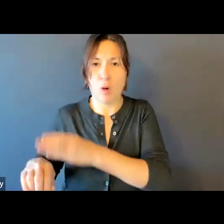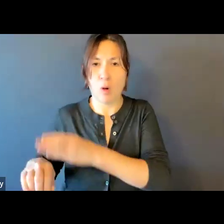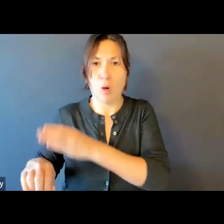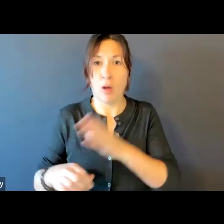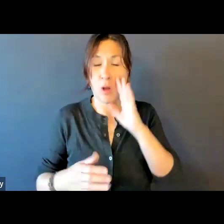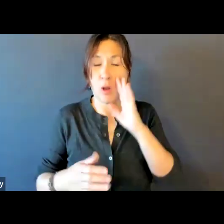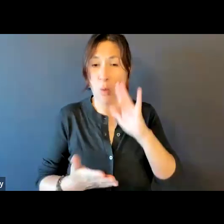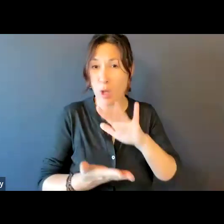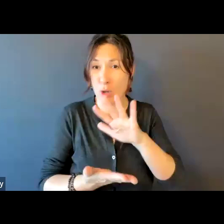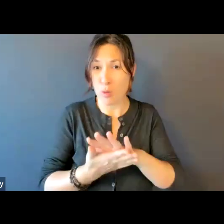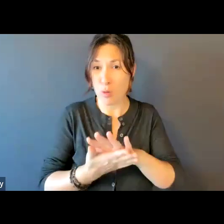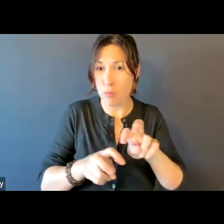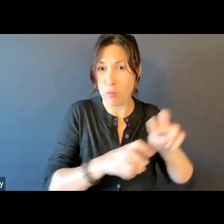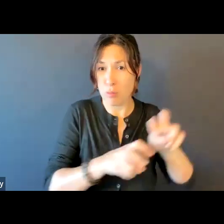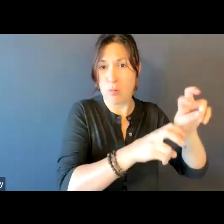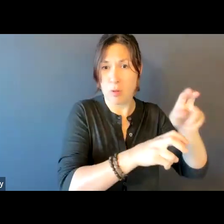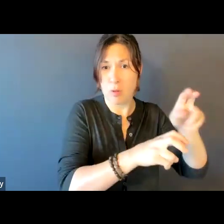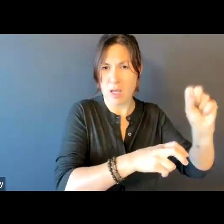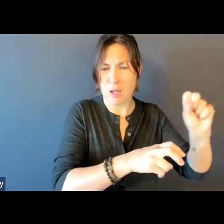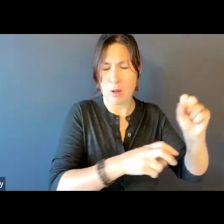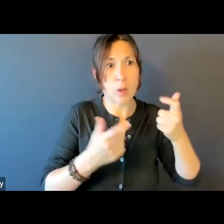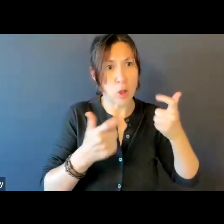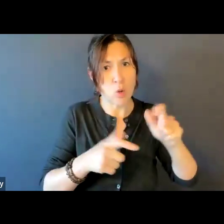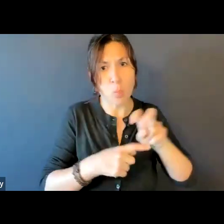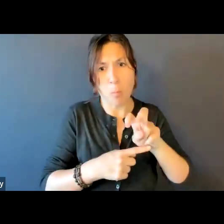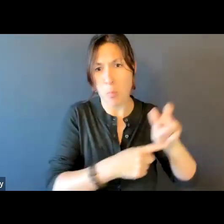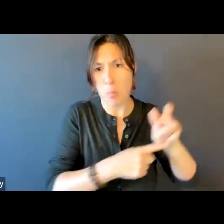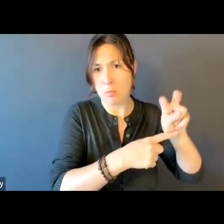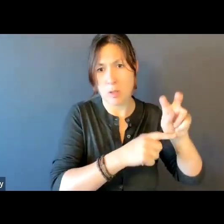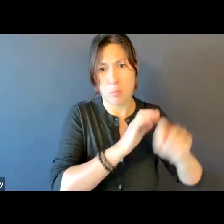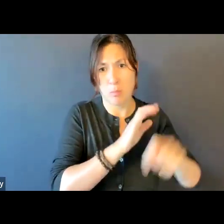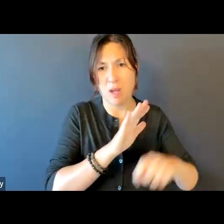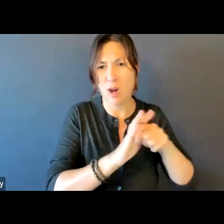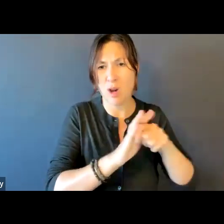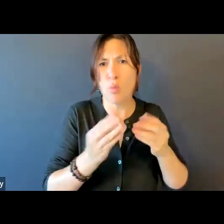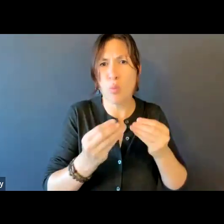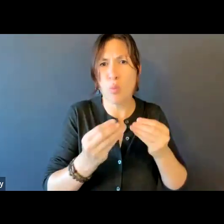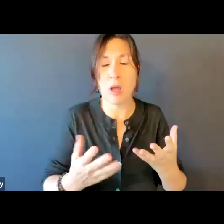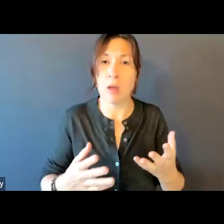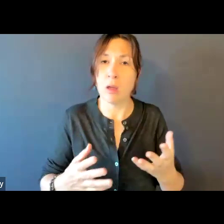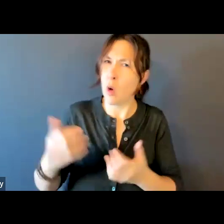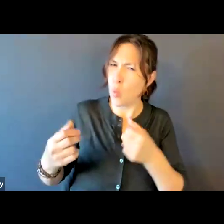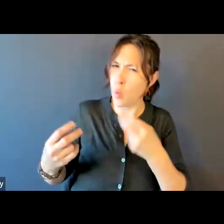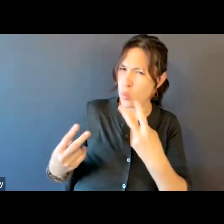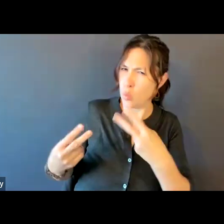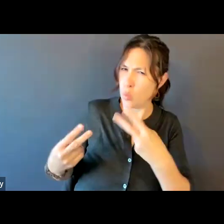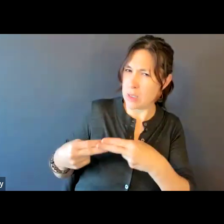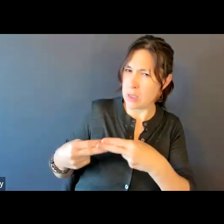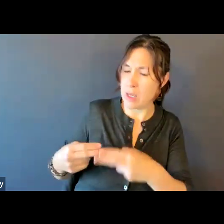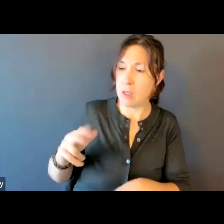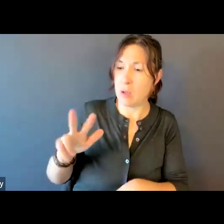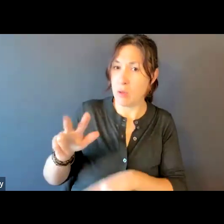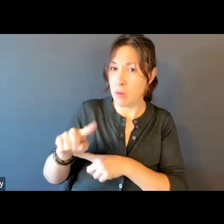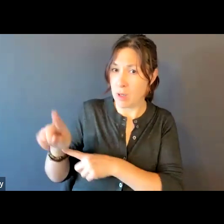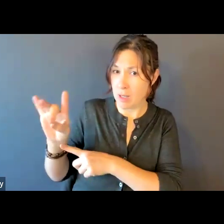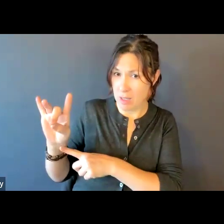a very is a very big transition, and I was just wondering what you guys are providing there. Are these the two slides you were talking about, the grade 3 to 8? And